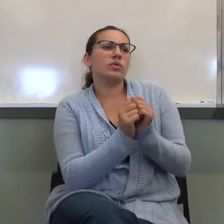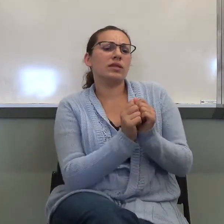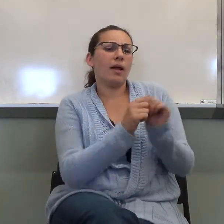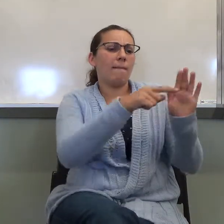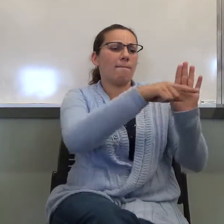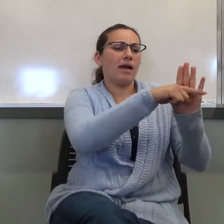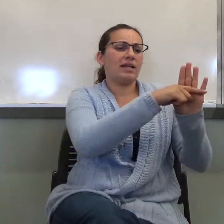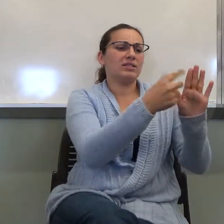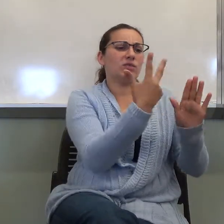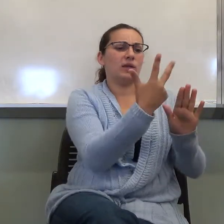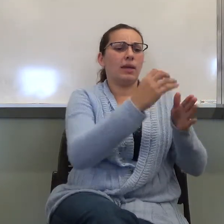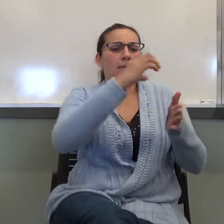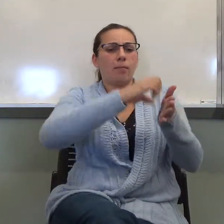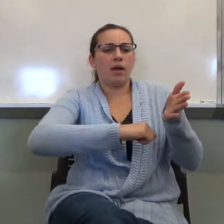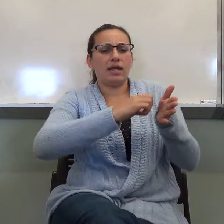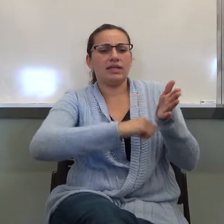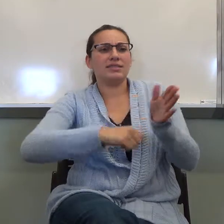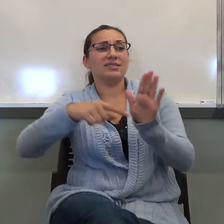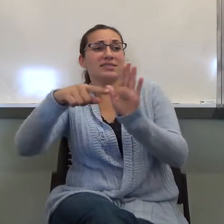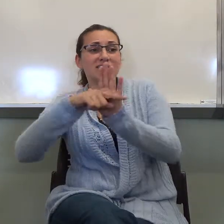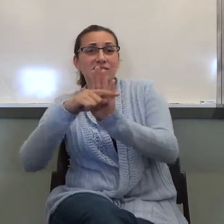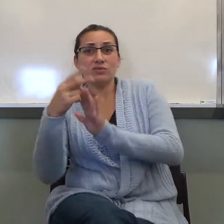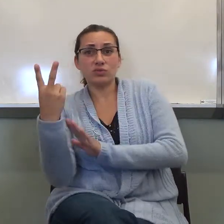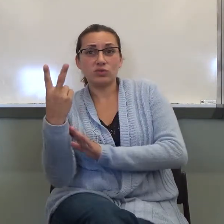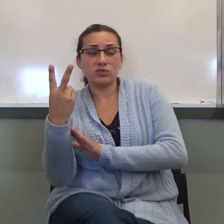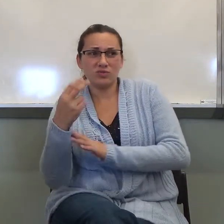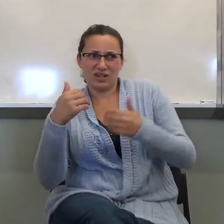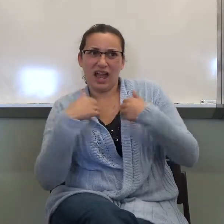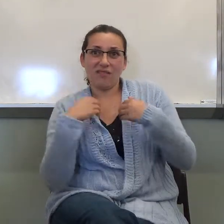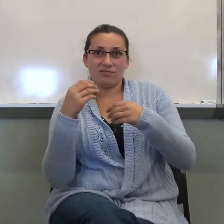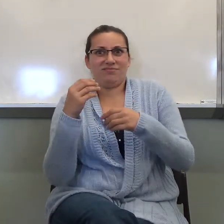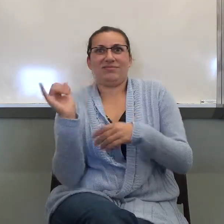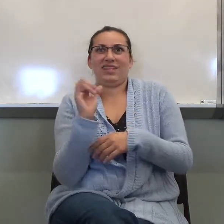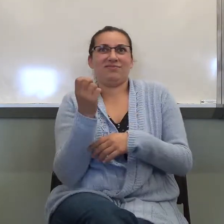minus 2? Oh, we would get at least a dozen opinions in this room for that, right?